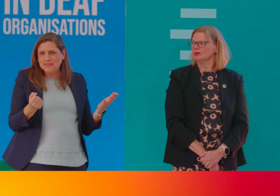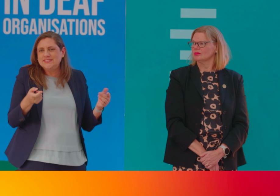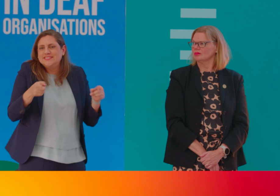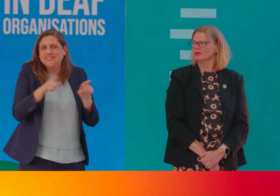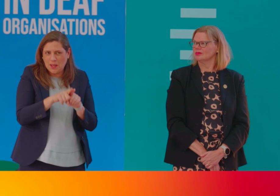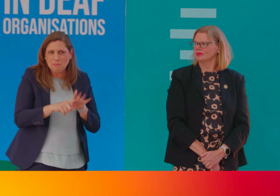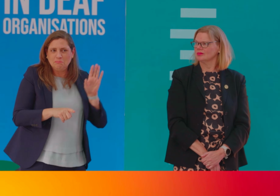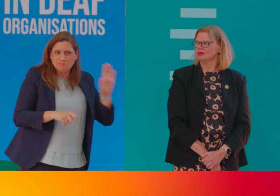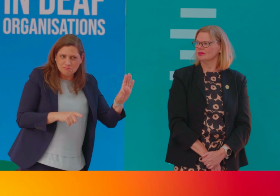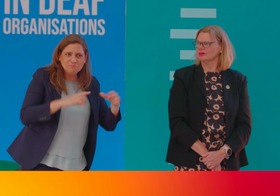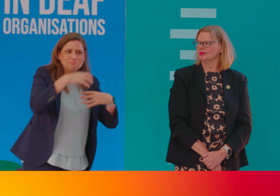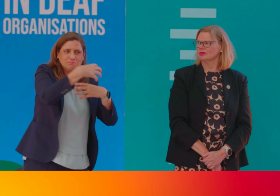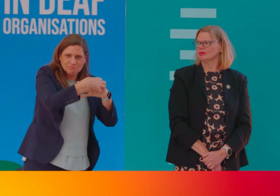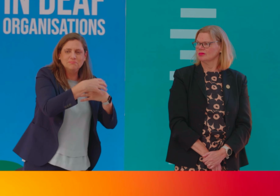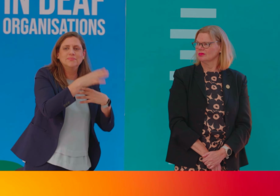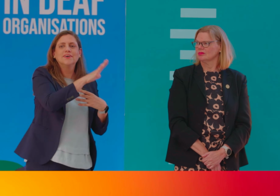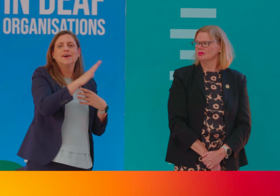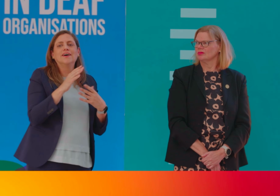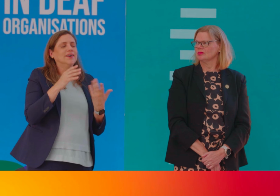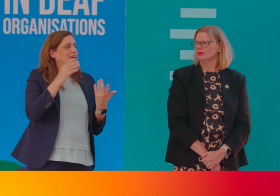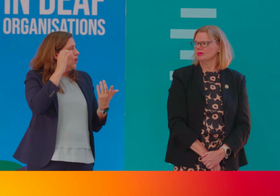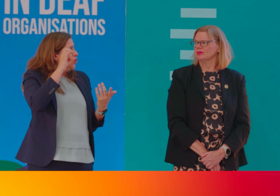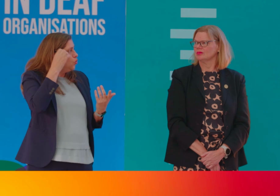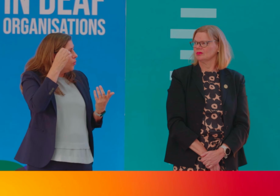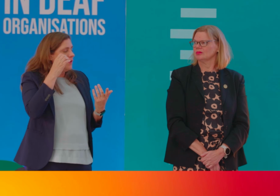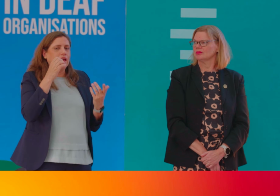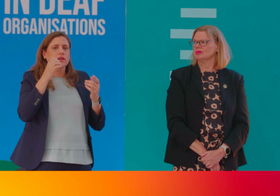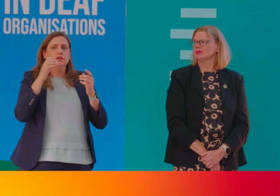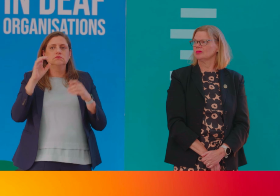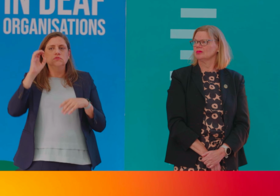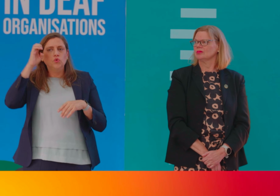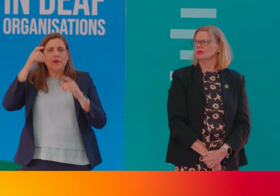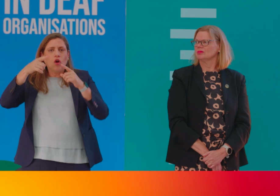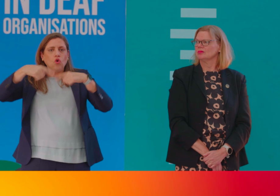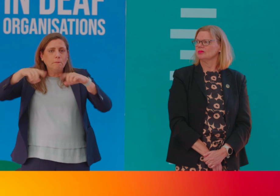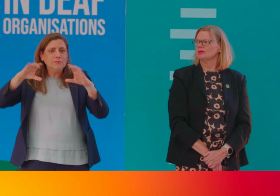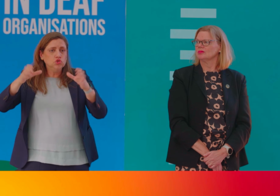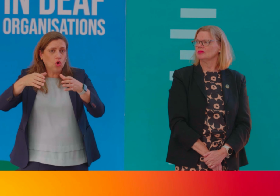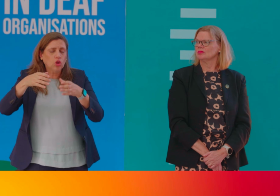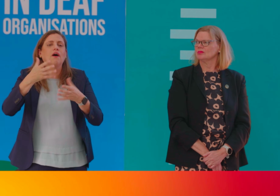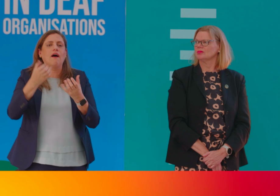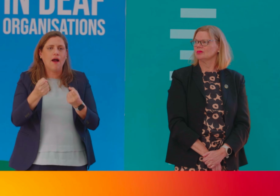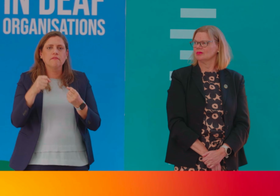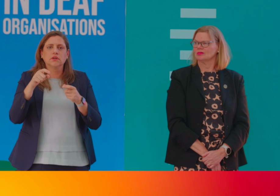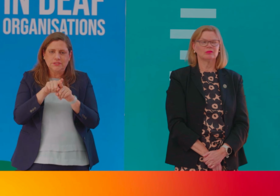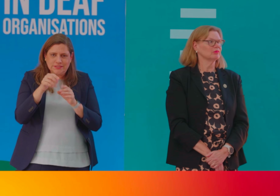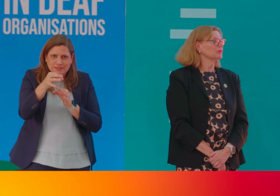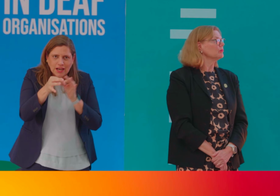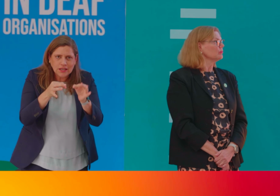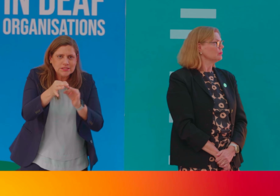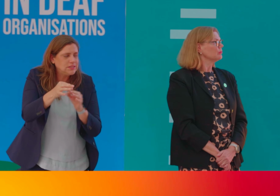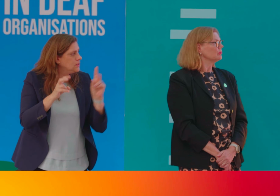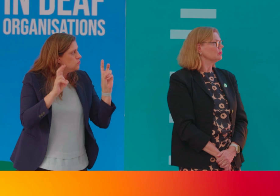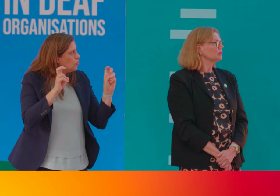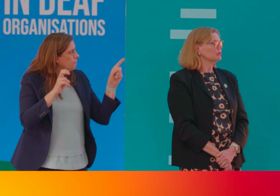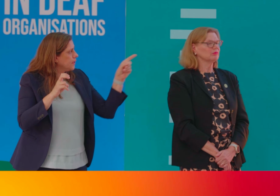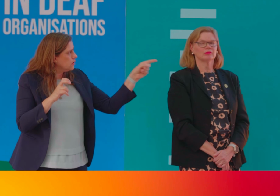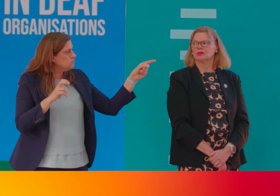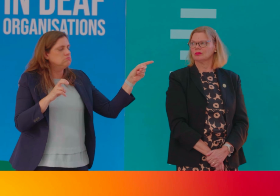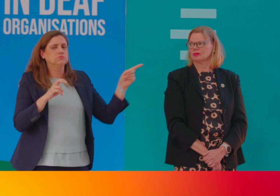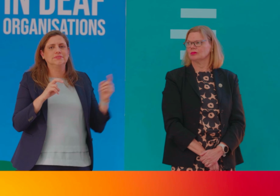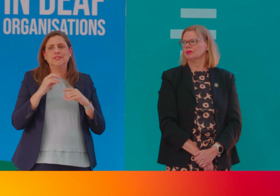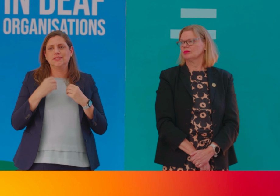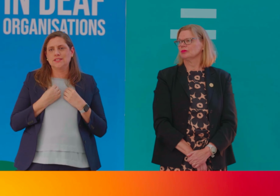to look at these instruments that are available within your region. In Europe, there also is